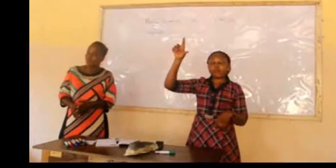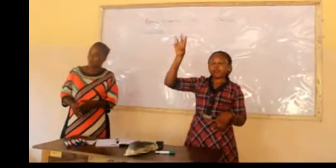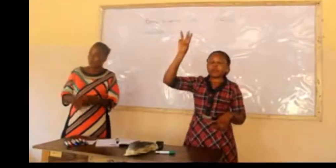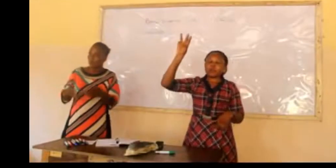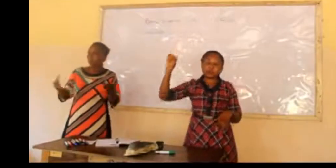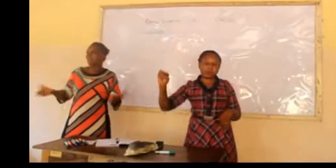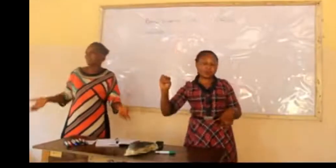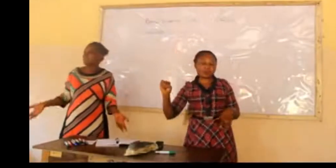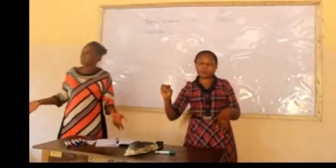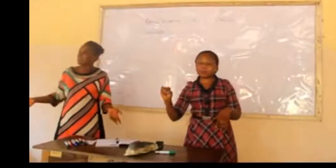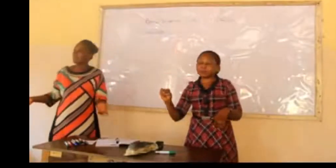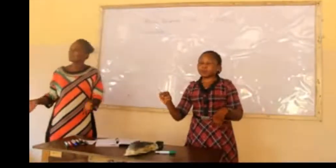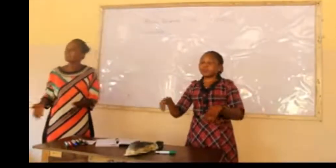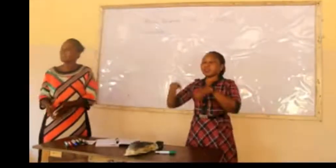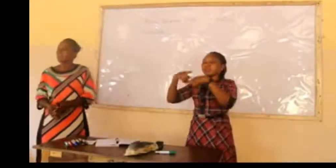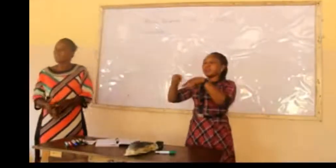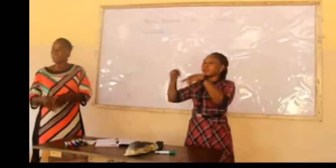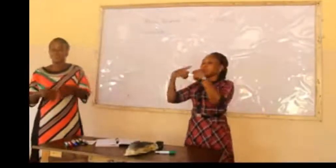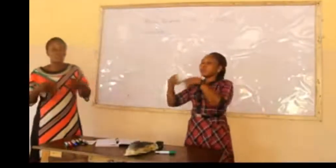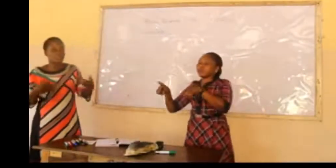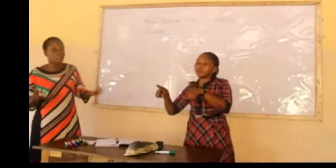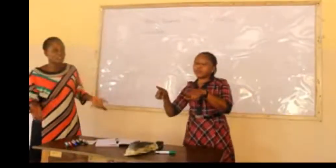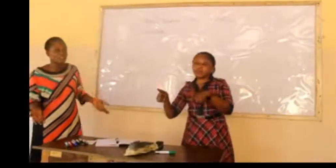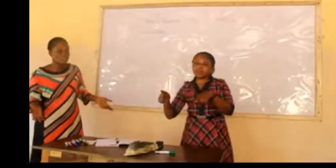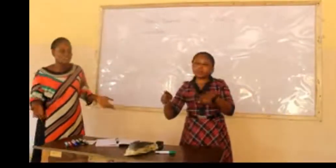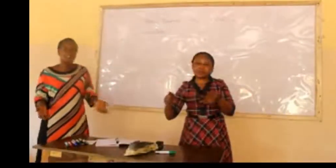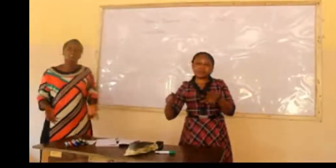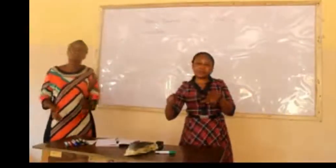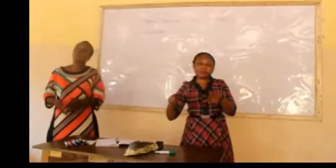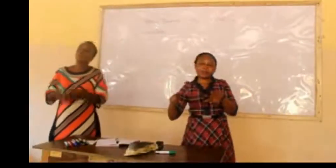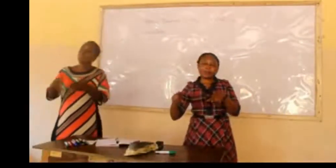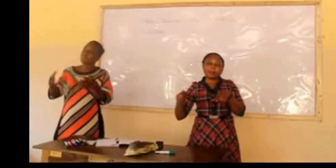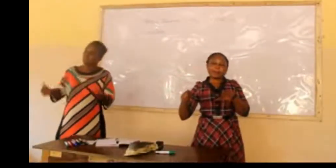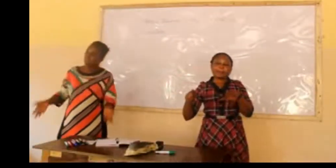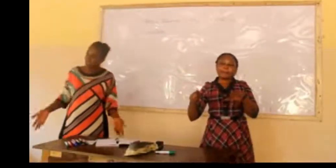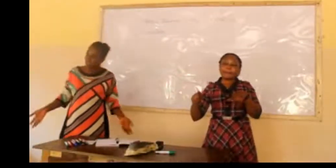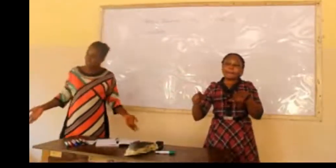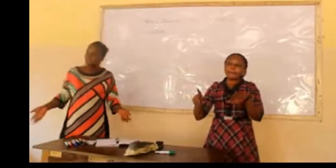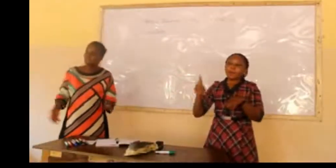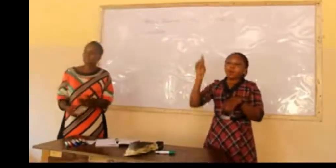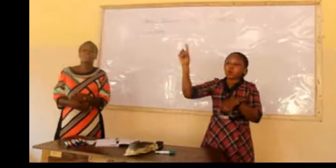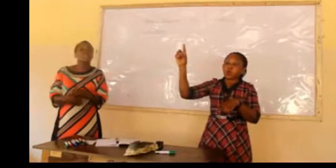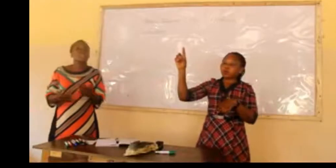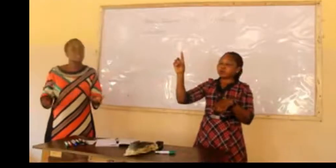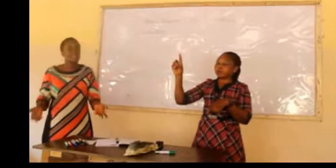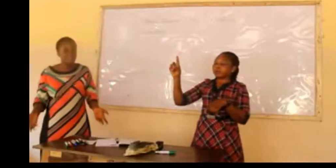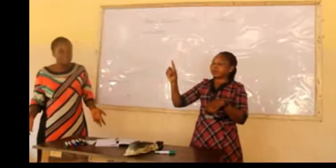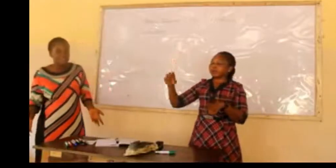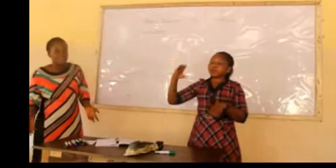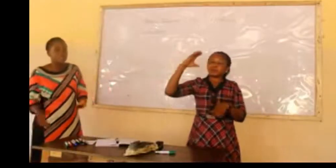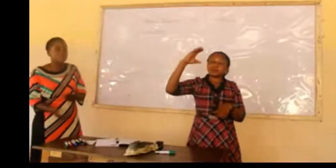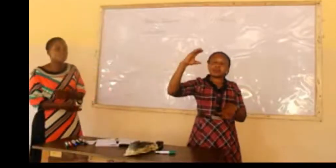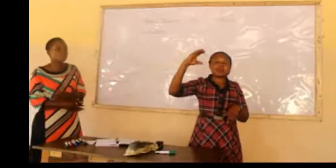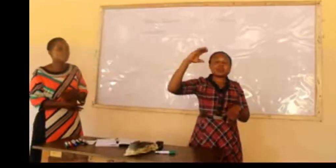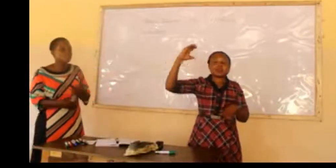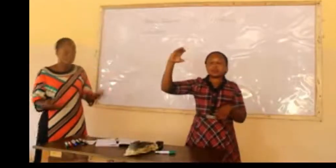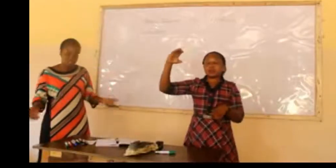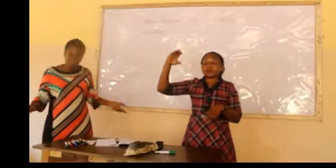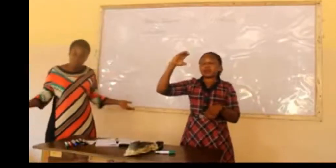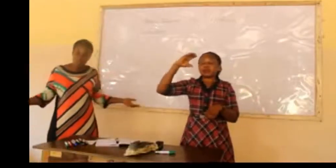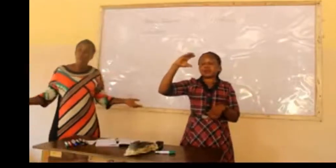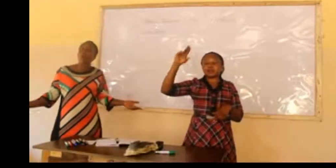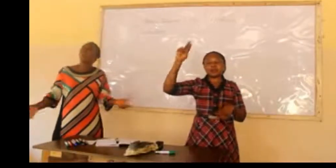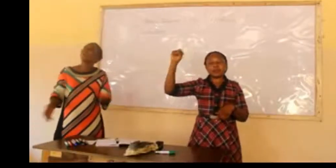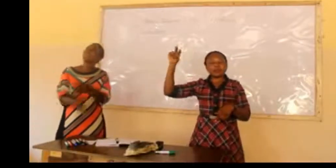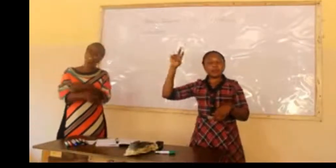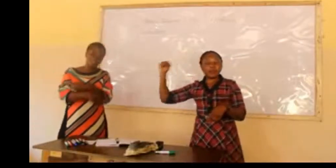stations. WAP Television, Lagos TV, Dove TV, CNN,